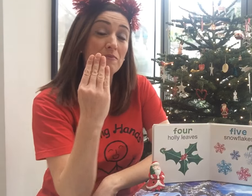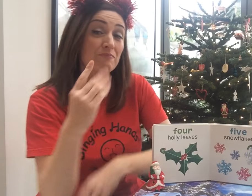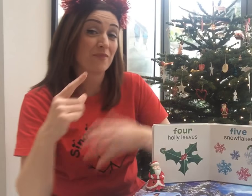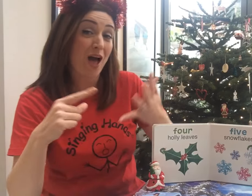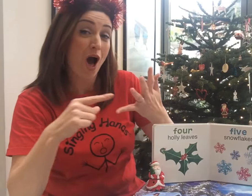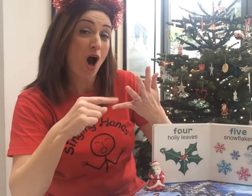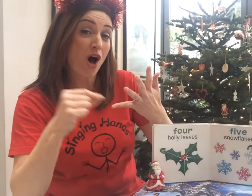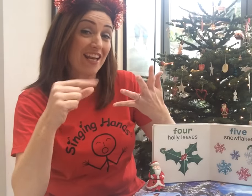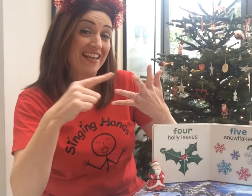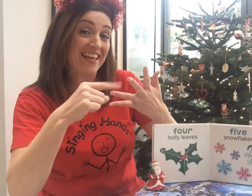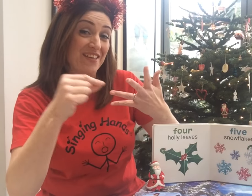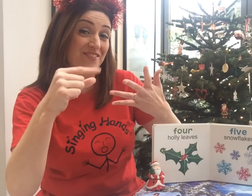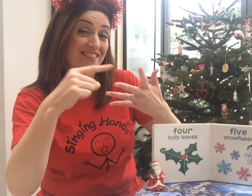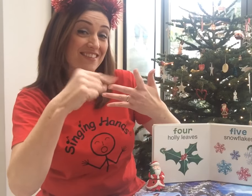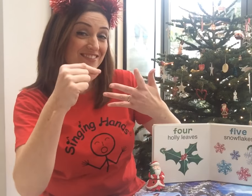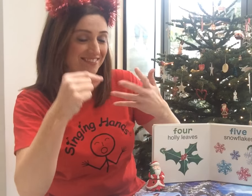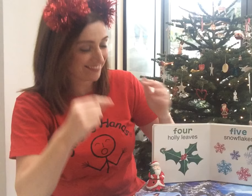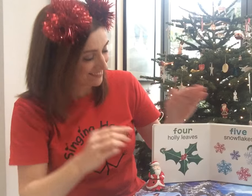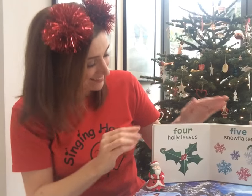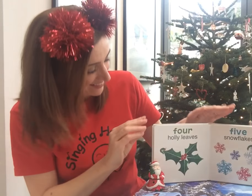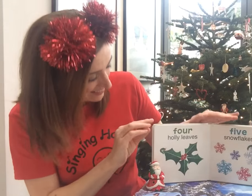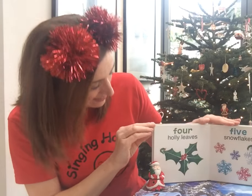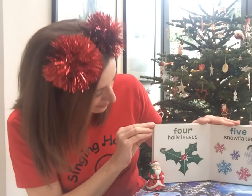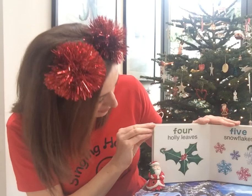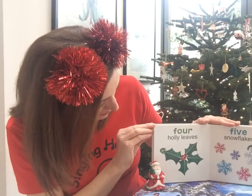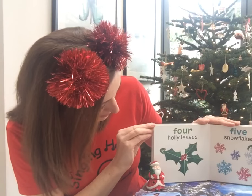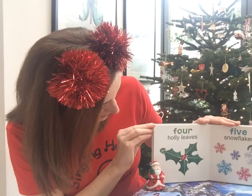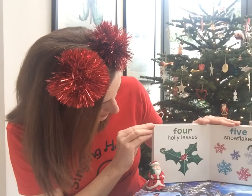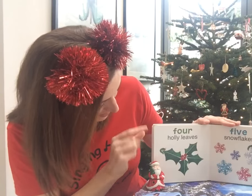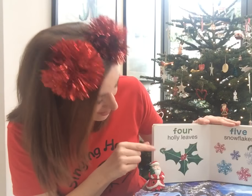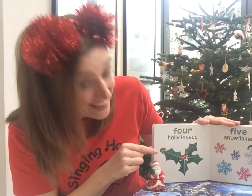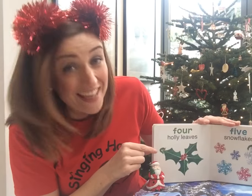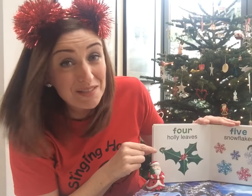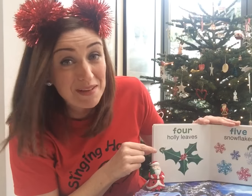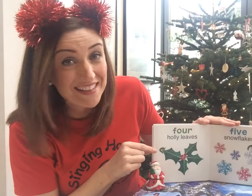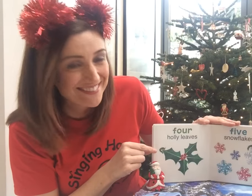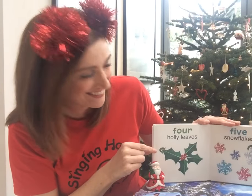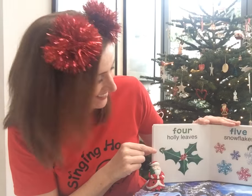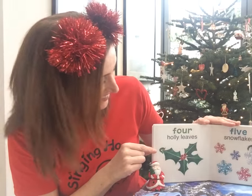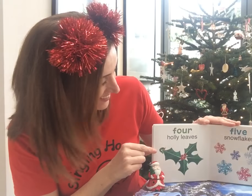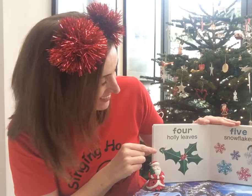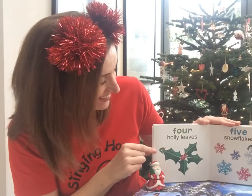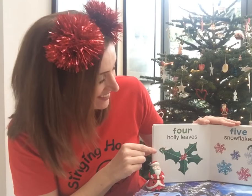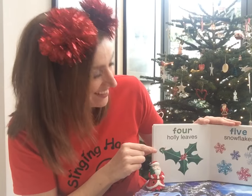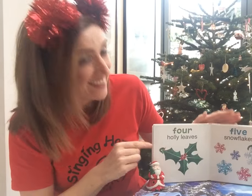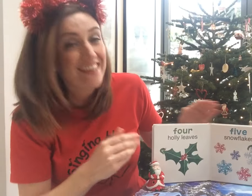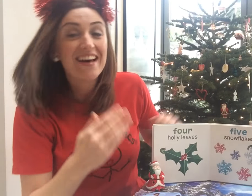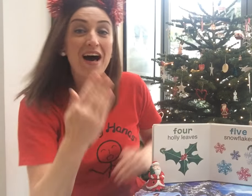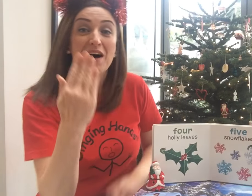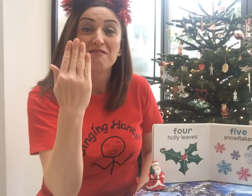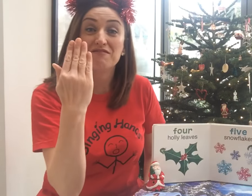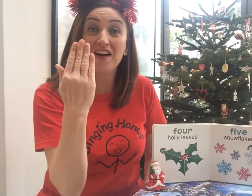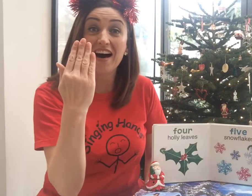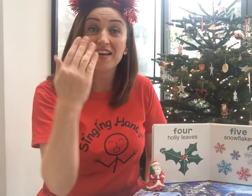holly leaves you see the caterpillar five